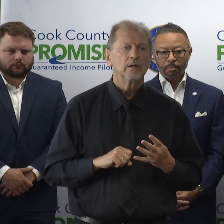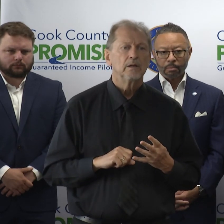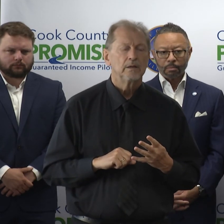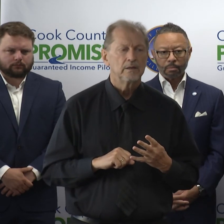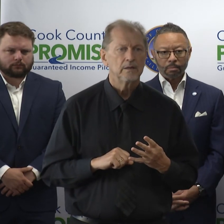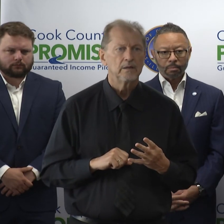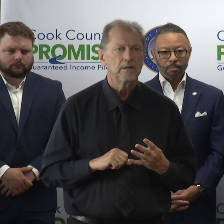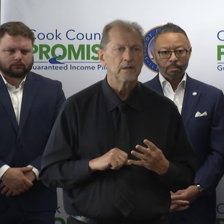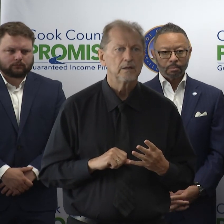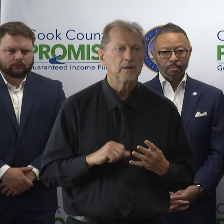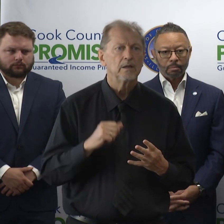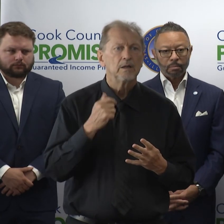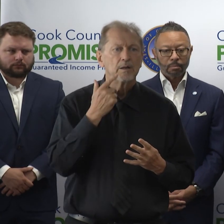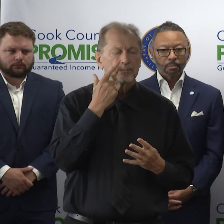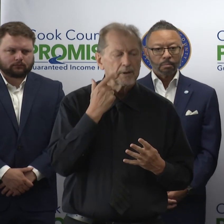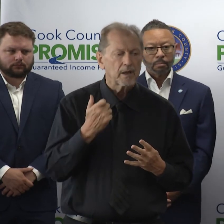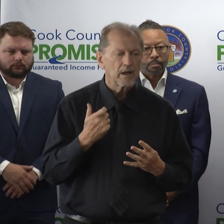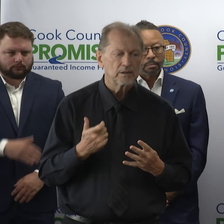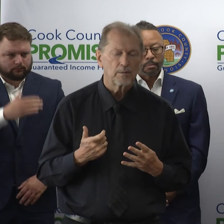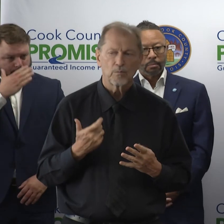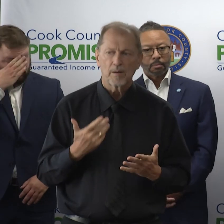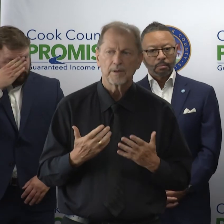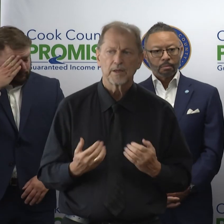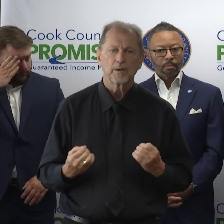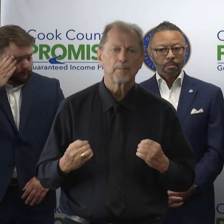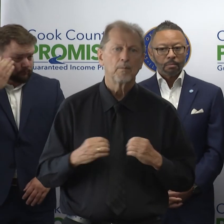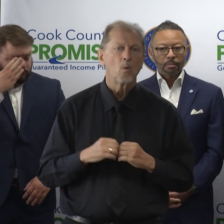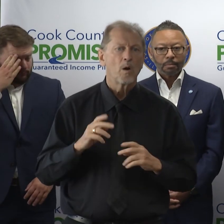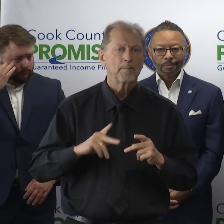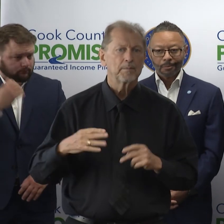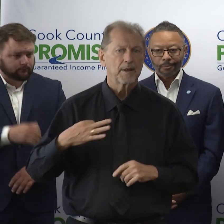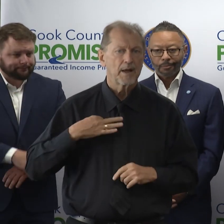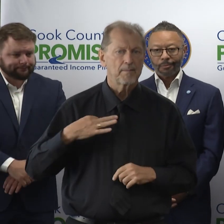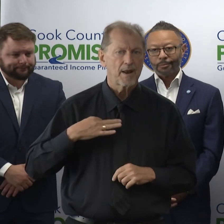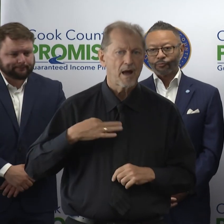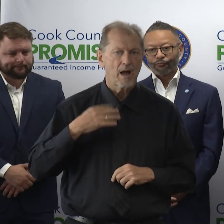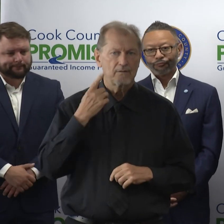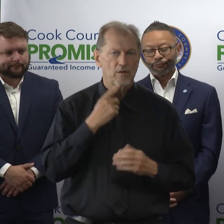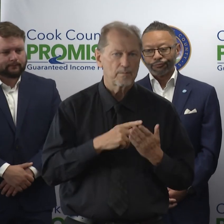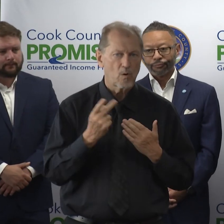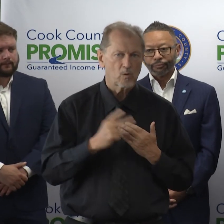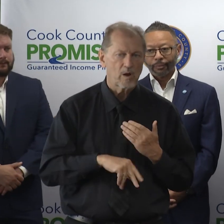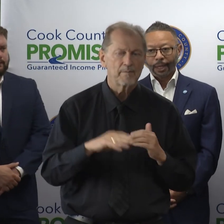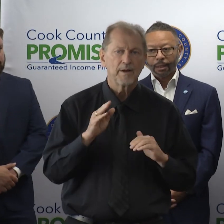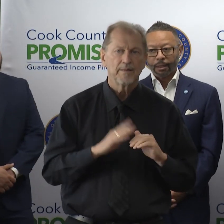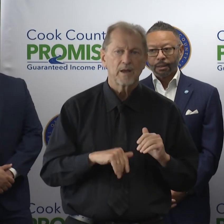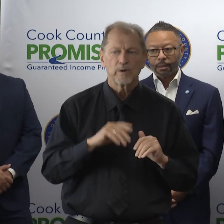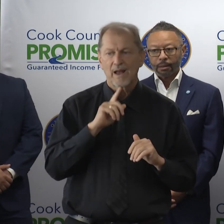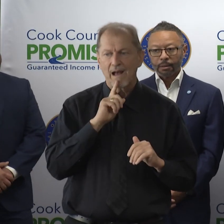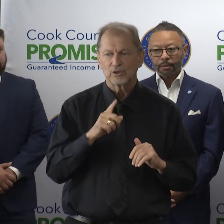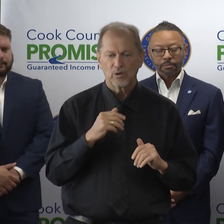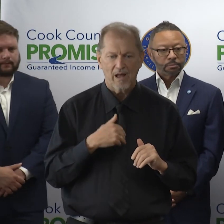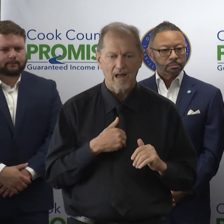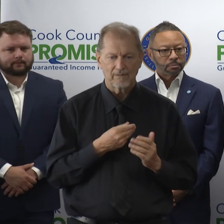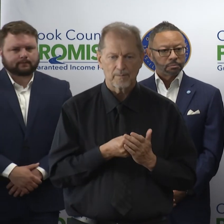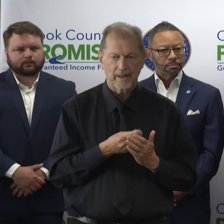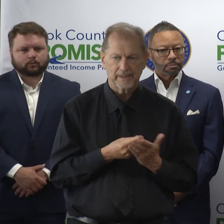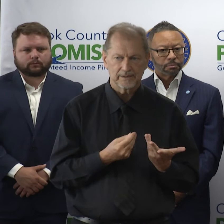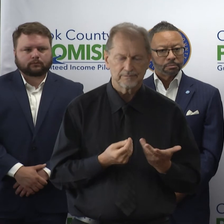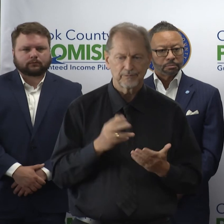So because there's likely going to be many more people who apply for this program than there are eligible,